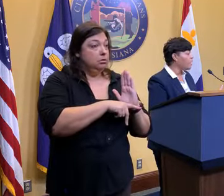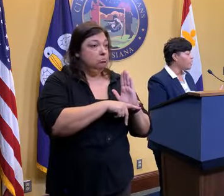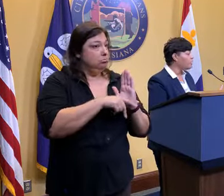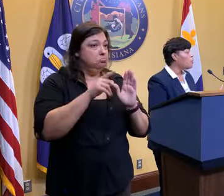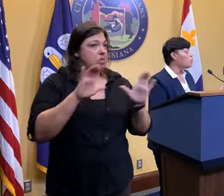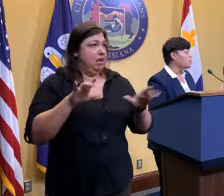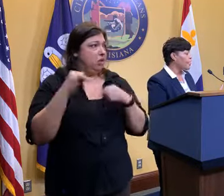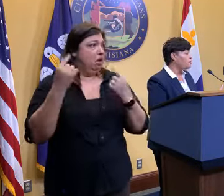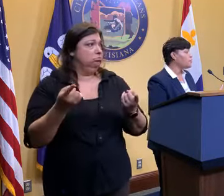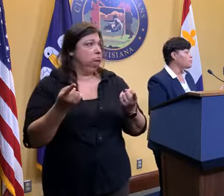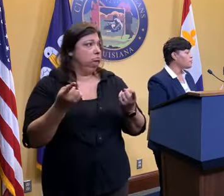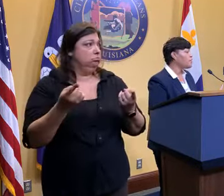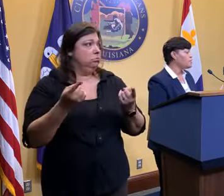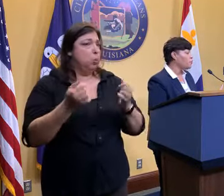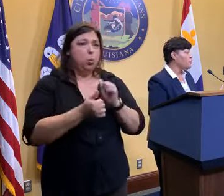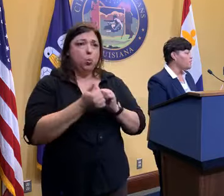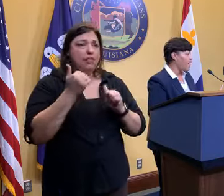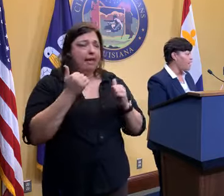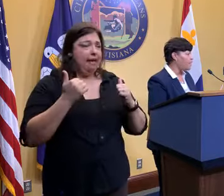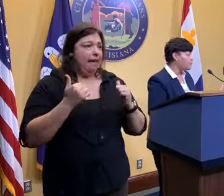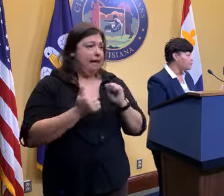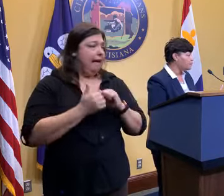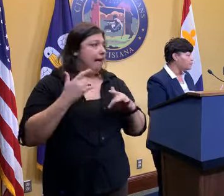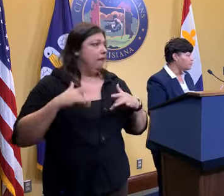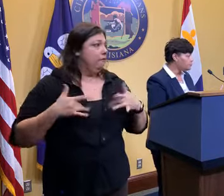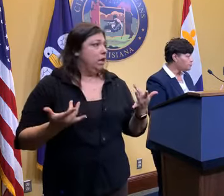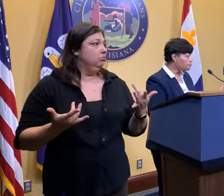have done with every event that we've had.